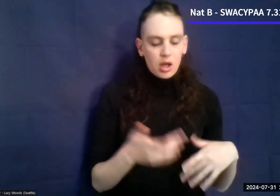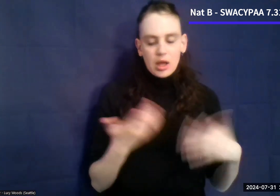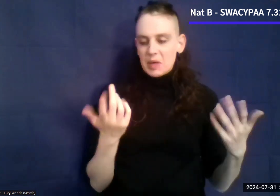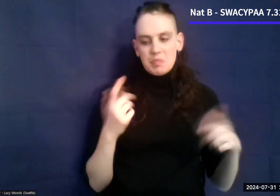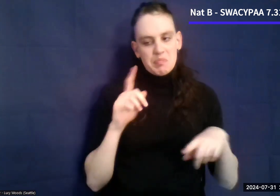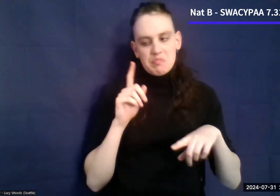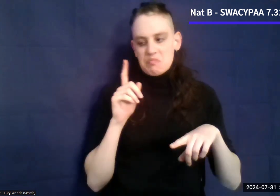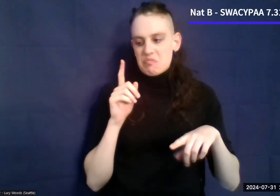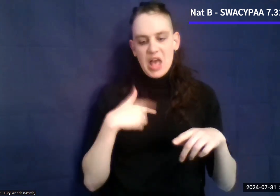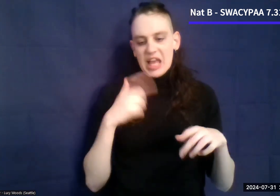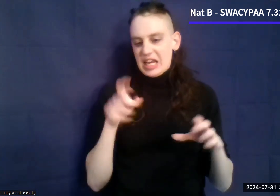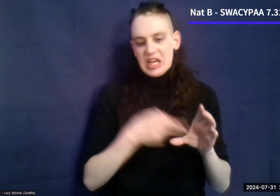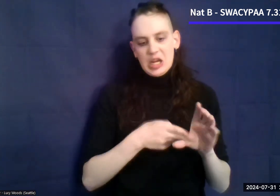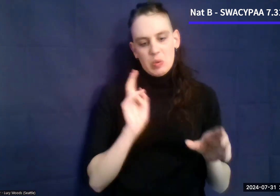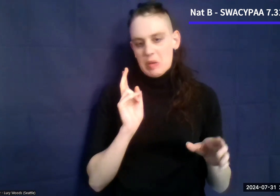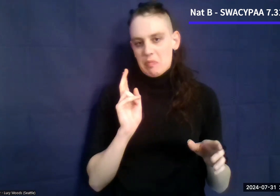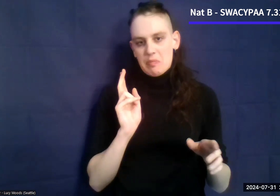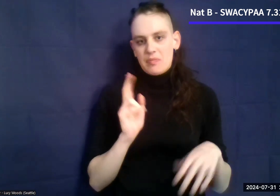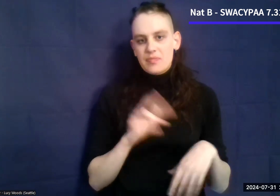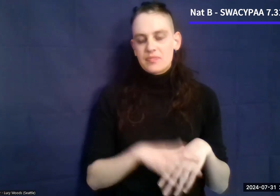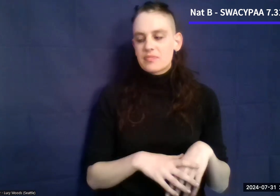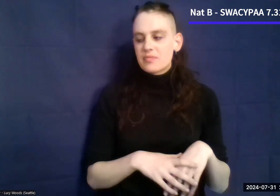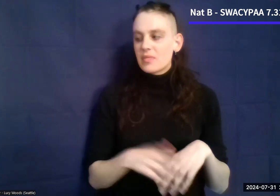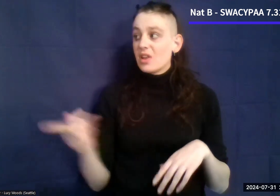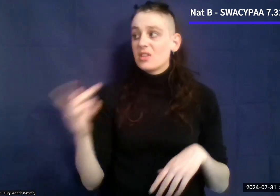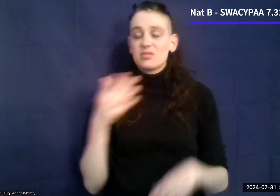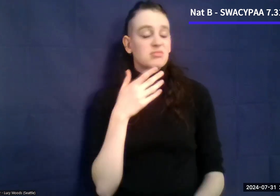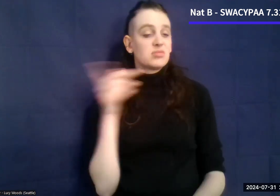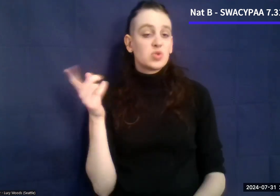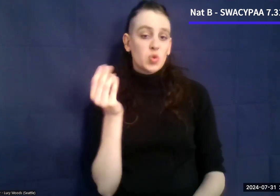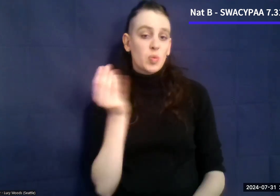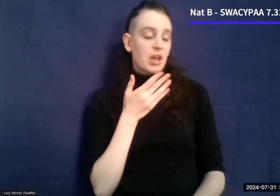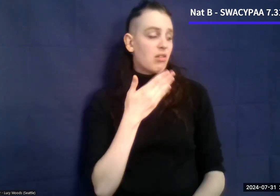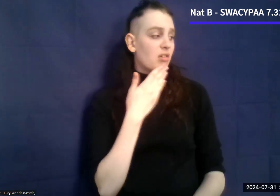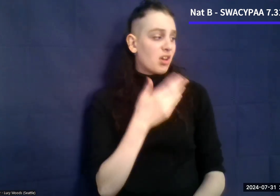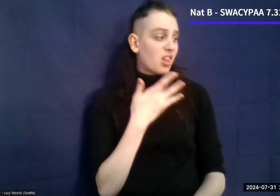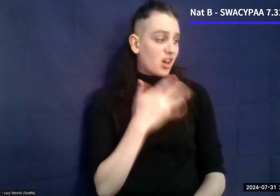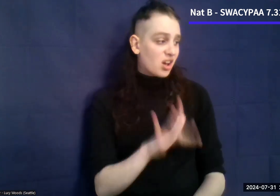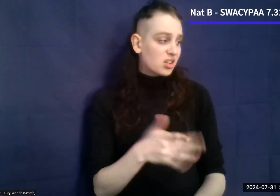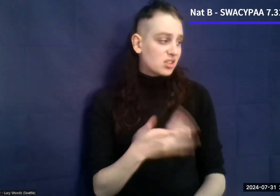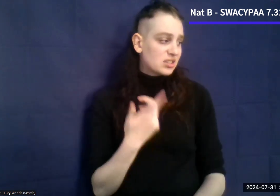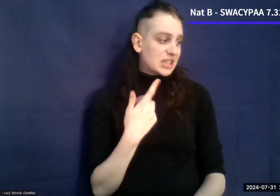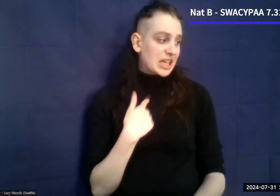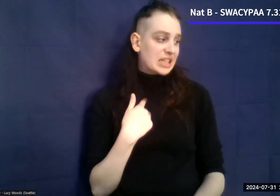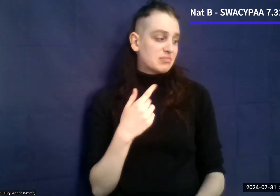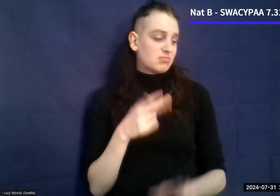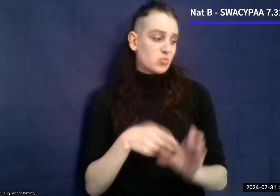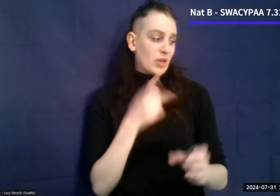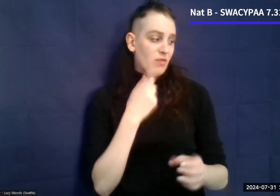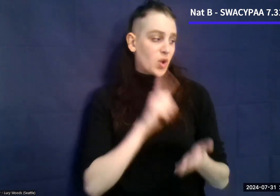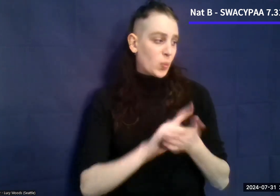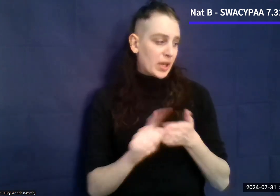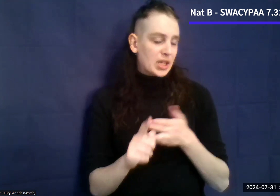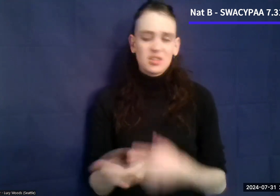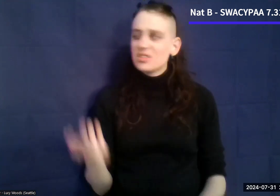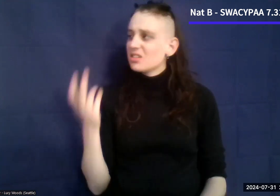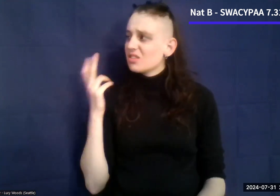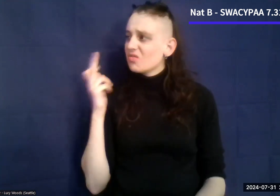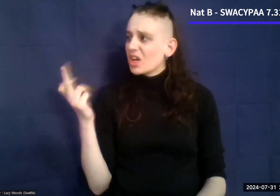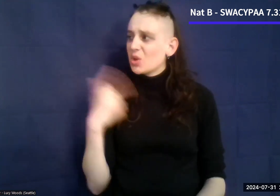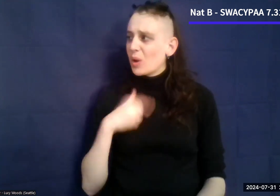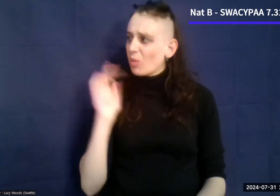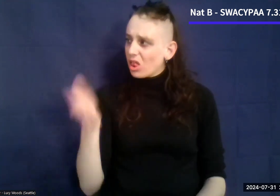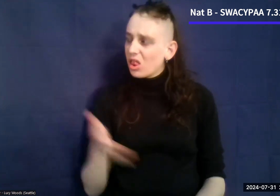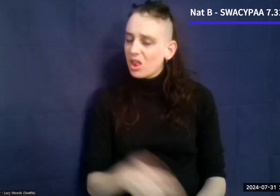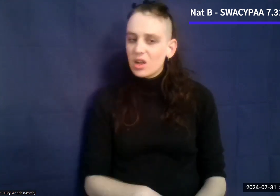Because I've only lasted a week. And I said, "Fuck you, Greg. I'm going to do this shit." And I still call Greg on my sobriety birthday